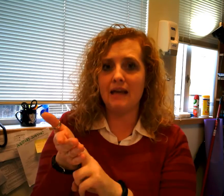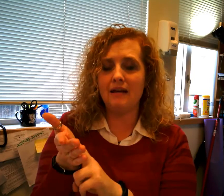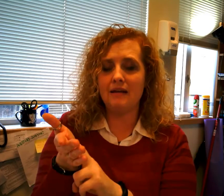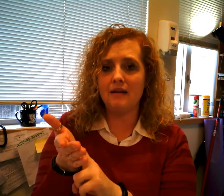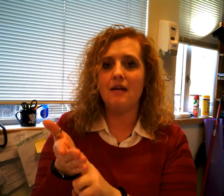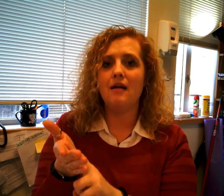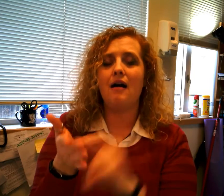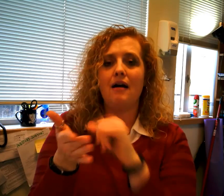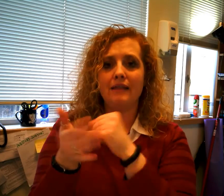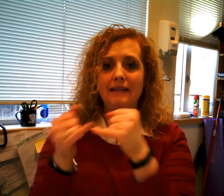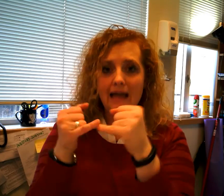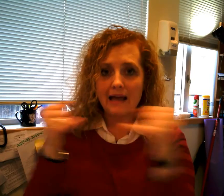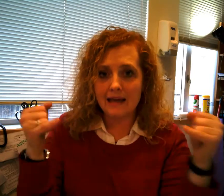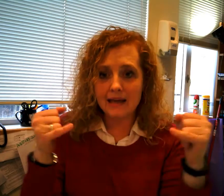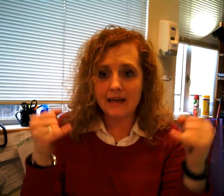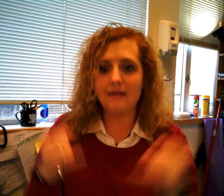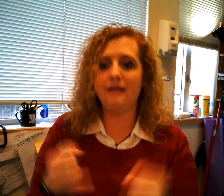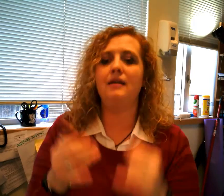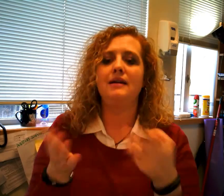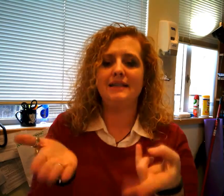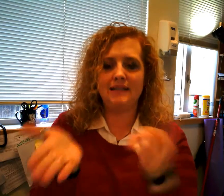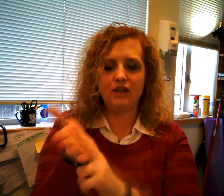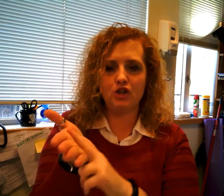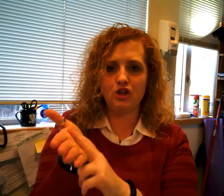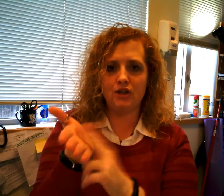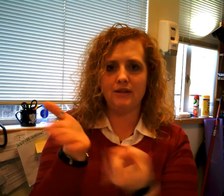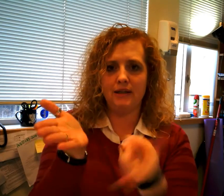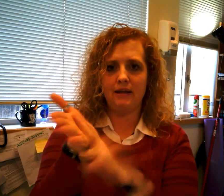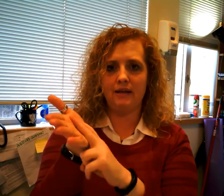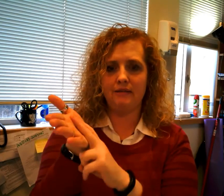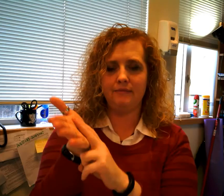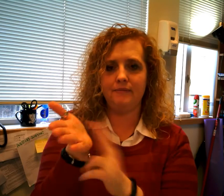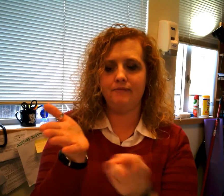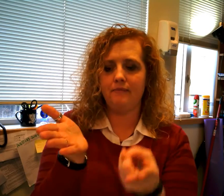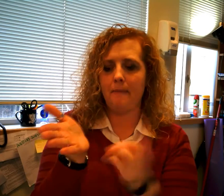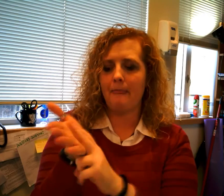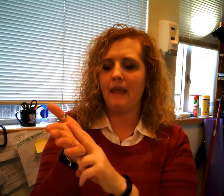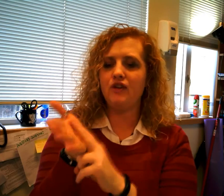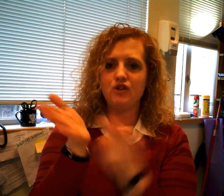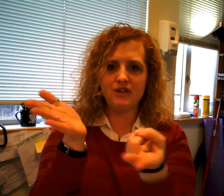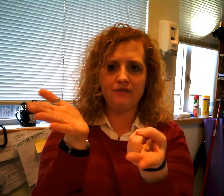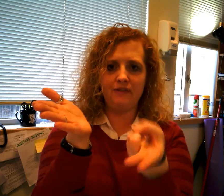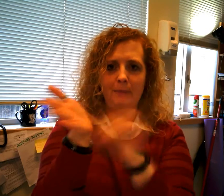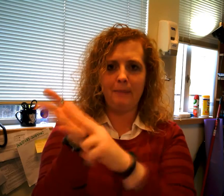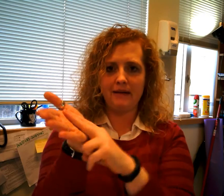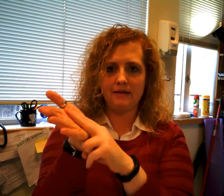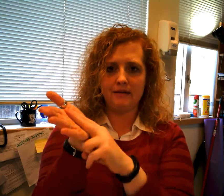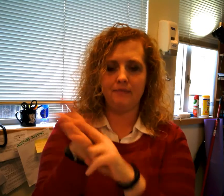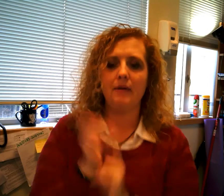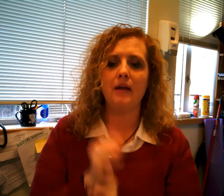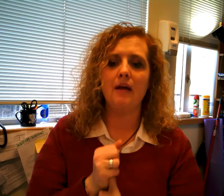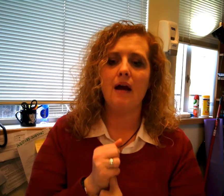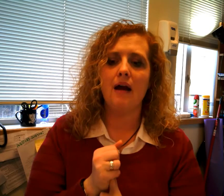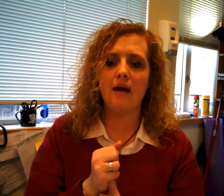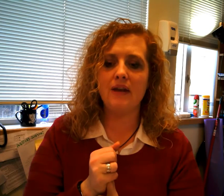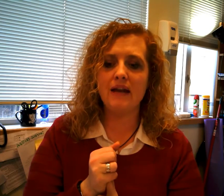sign on the line. Signature. Okay? And you're just flipping it. The next one